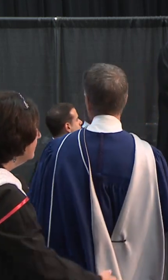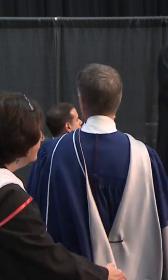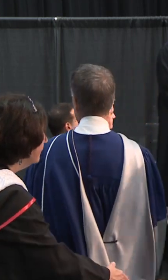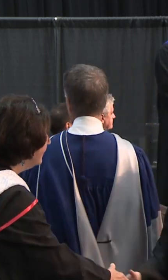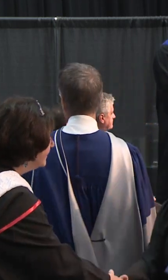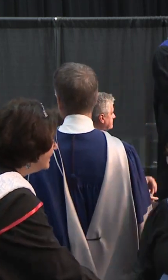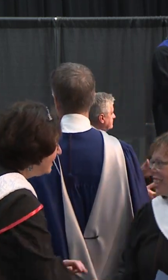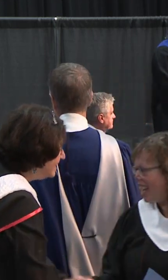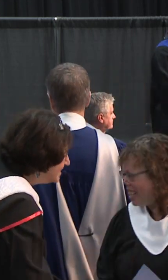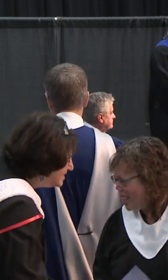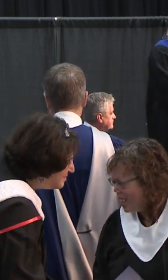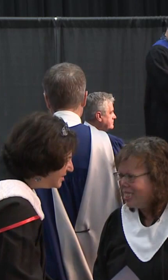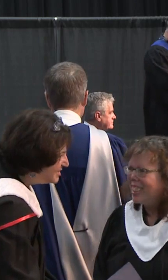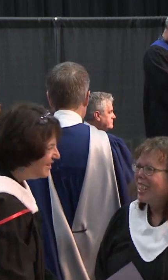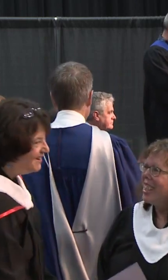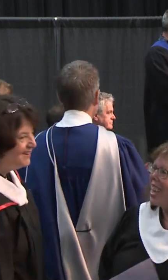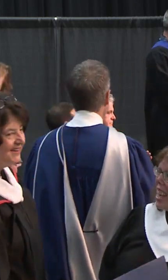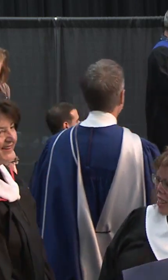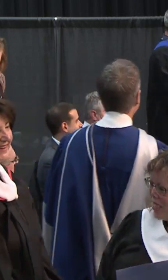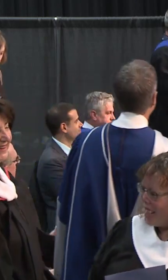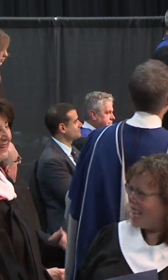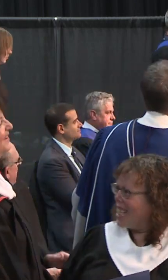Darlene Ringer.